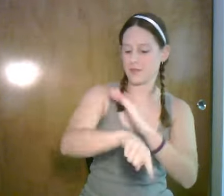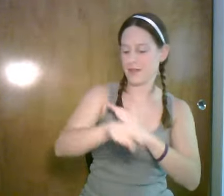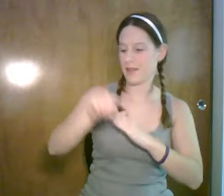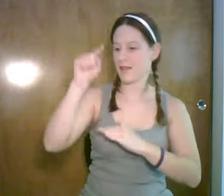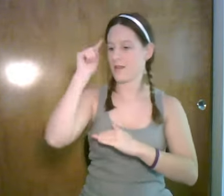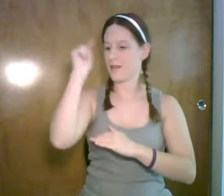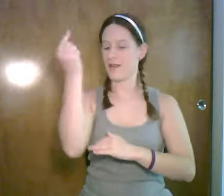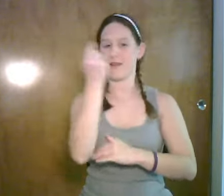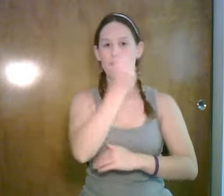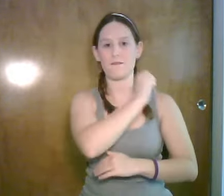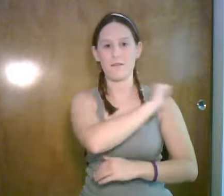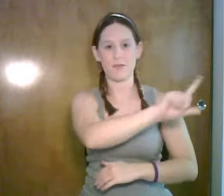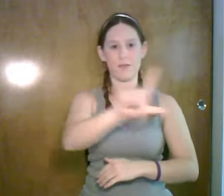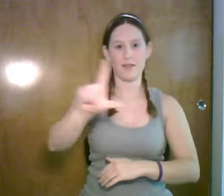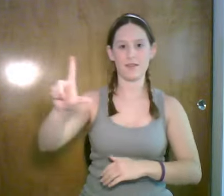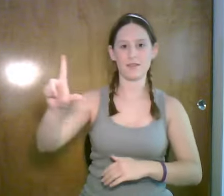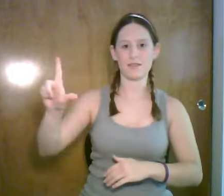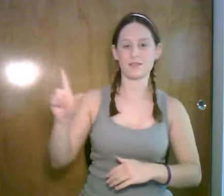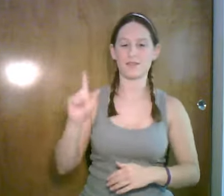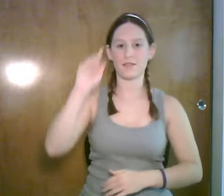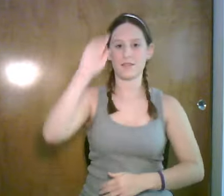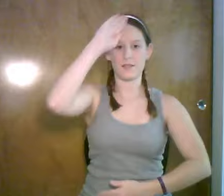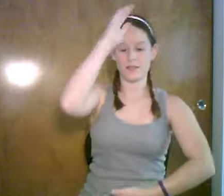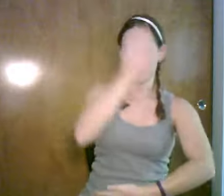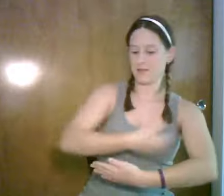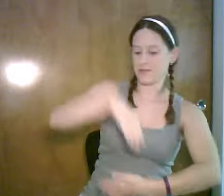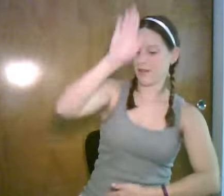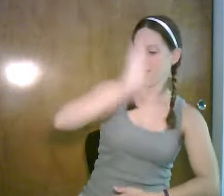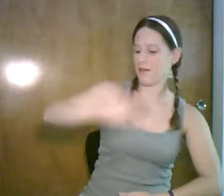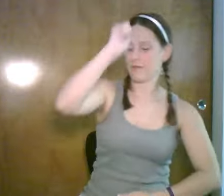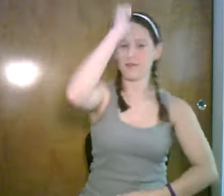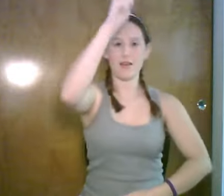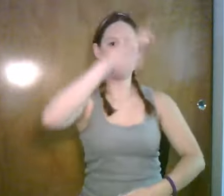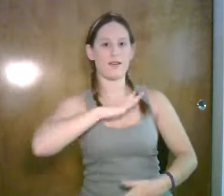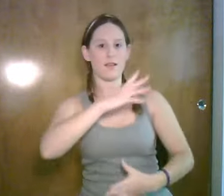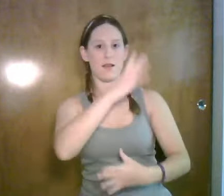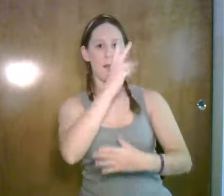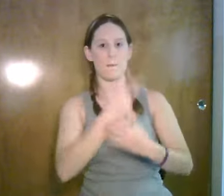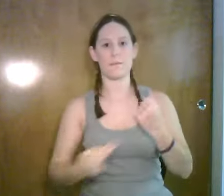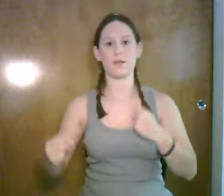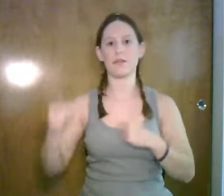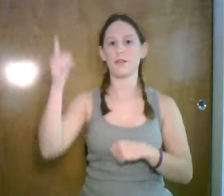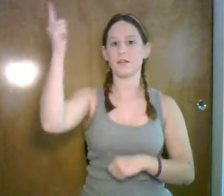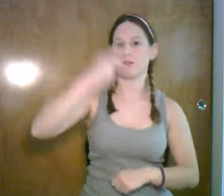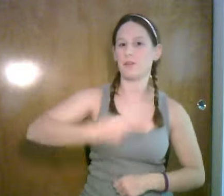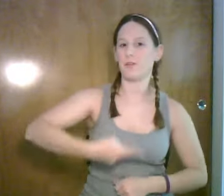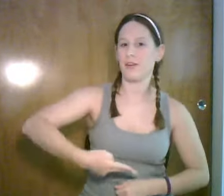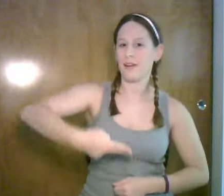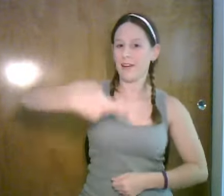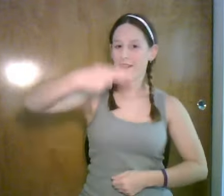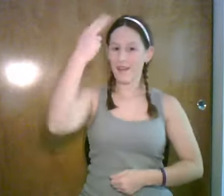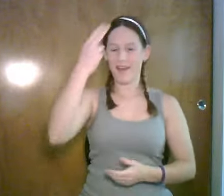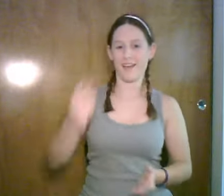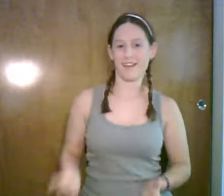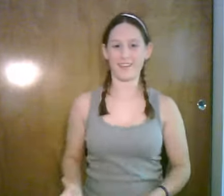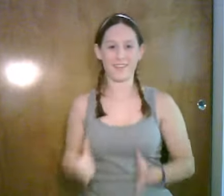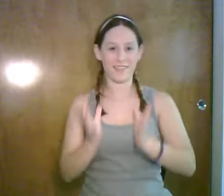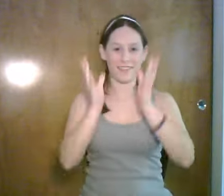slain for us Son of God and man, you are high and